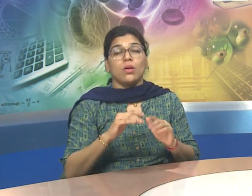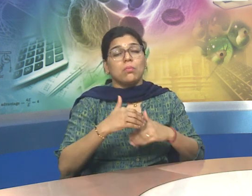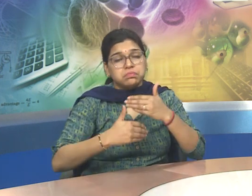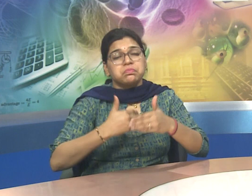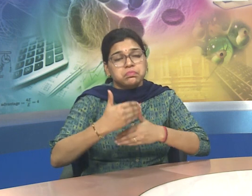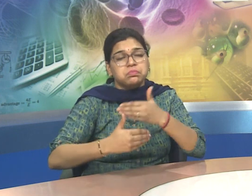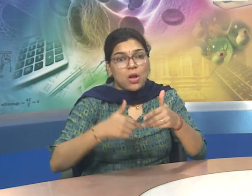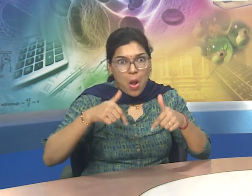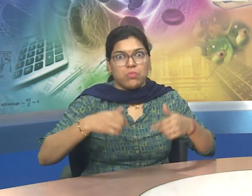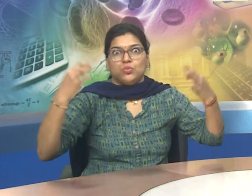desktop computers.